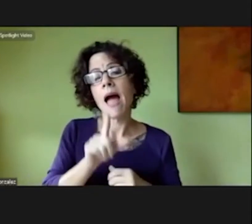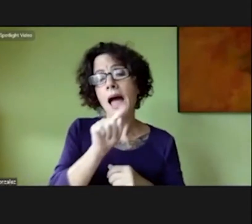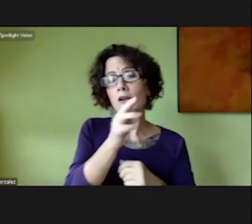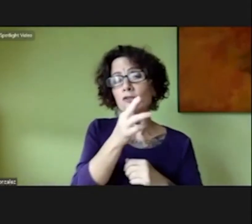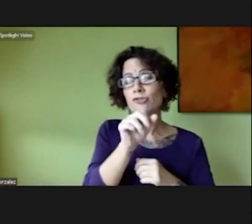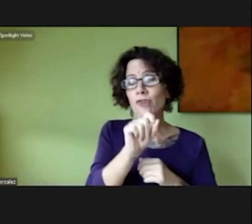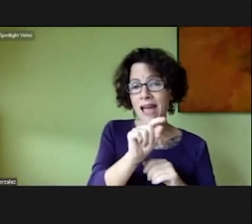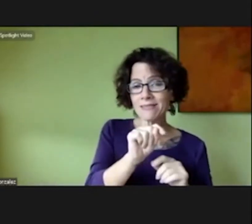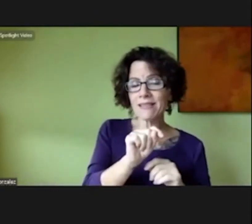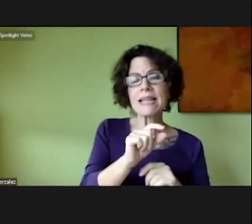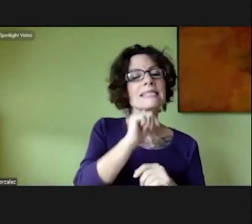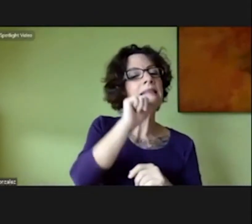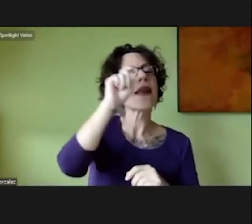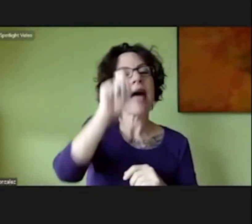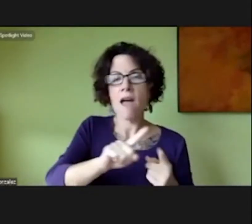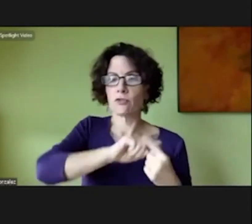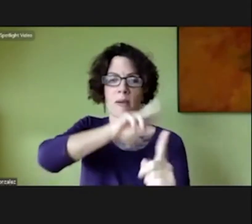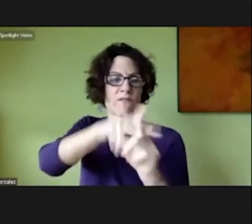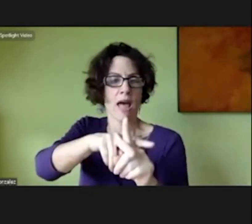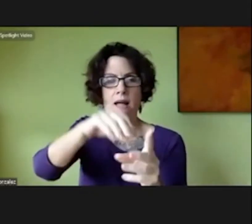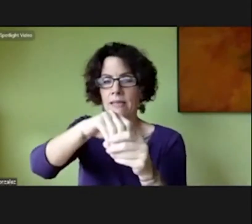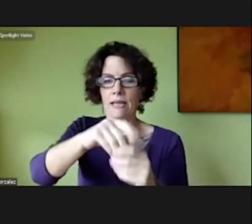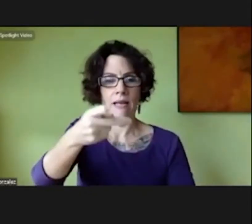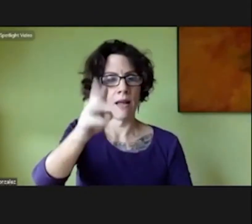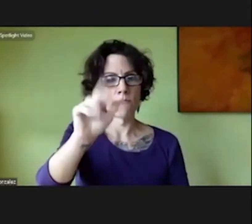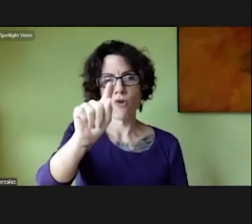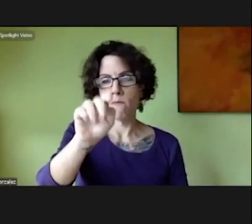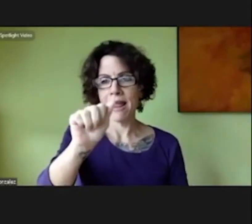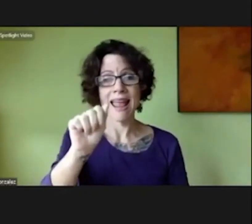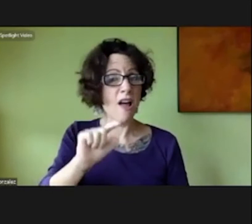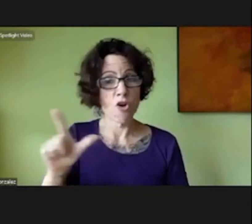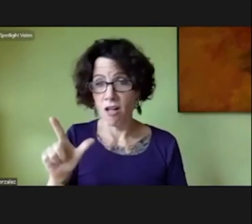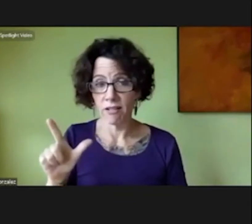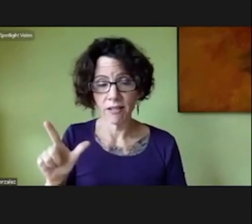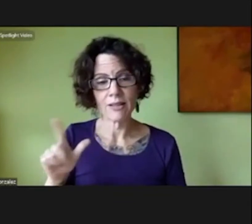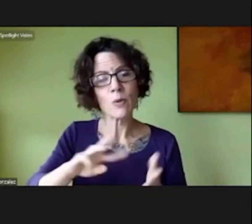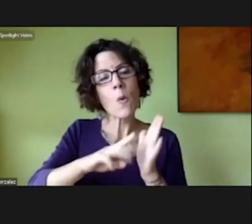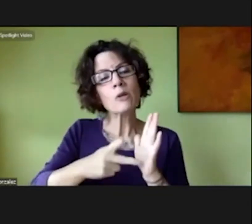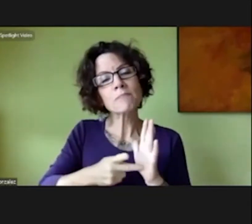People can read that and reference it when it comes time to distribute your property.